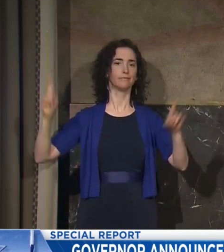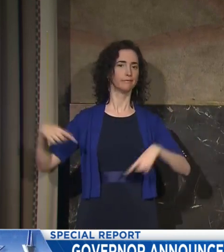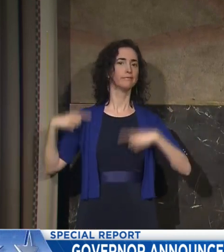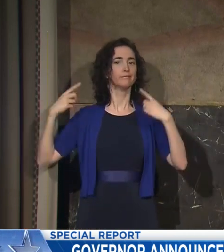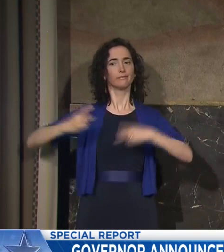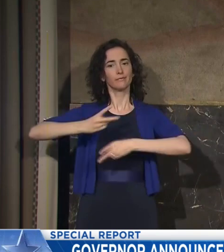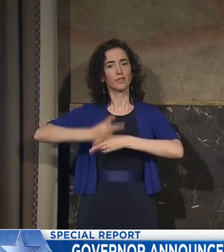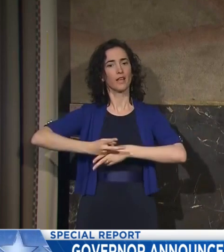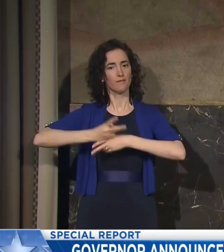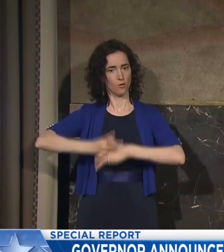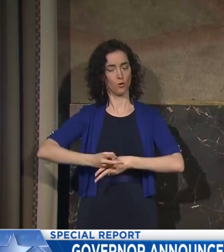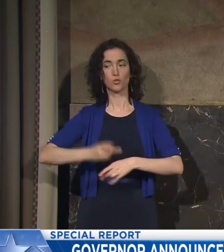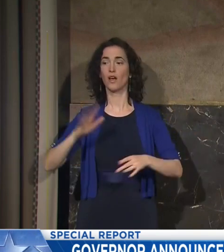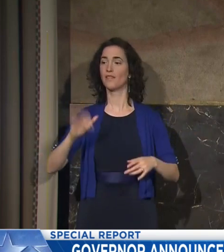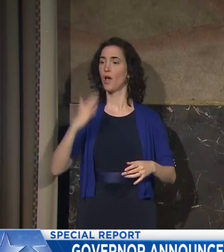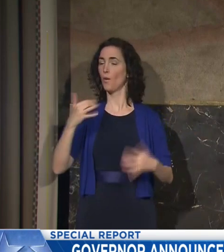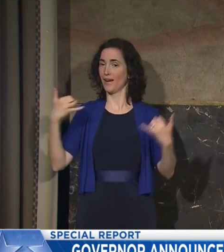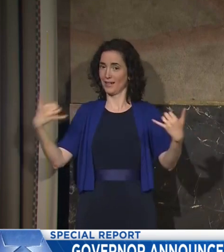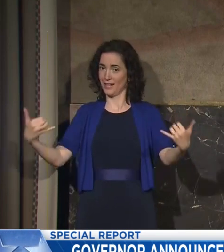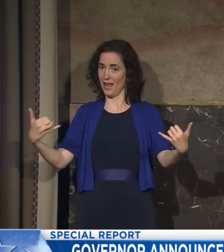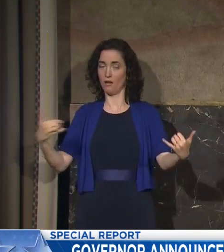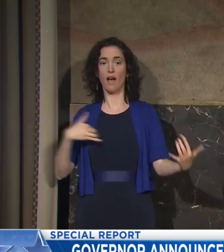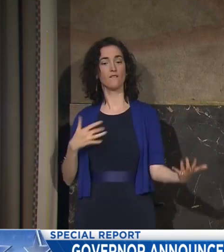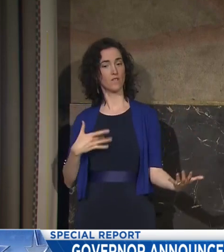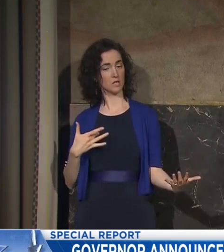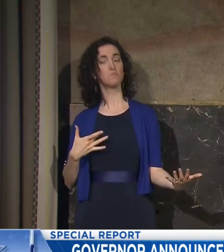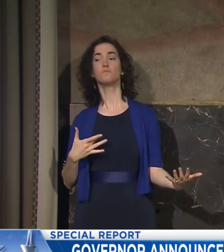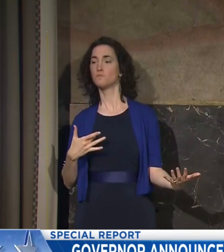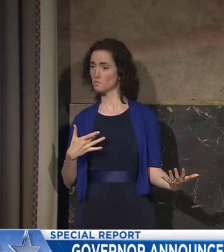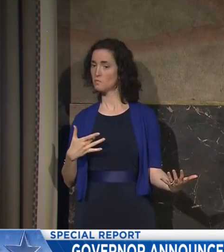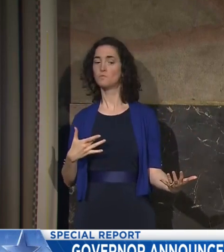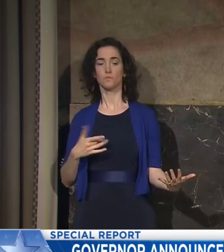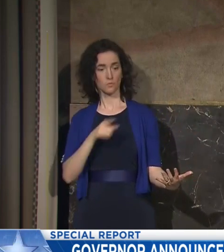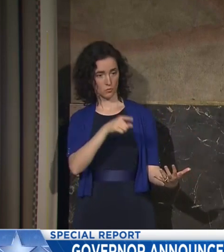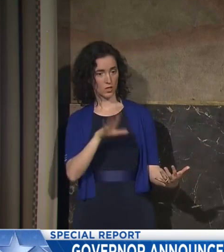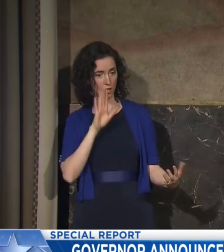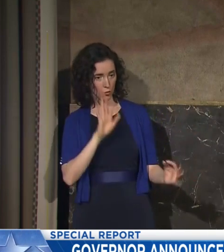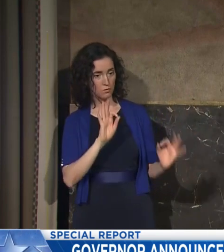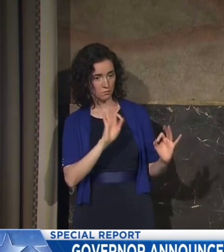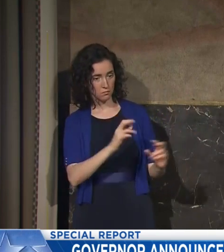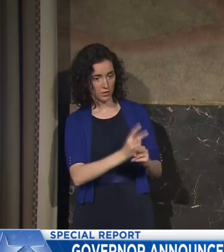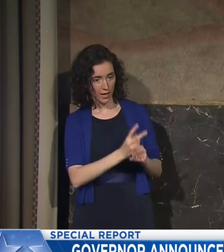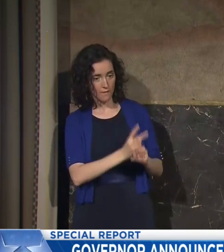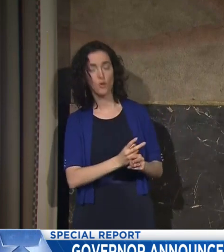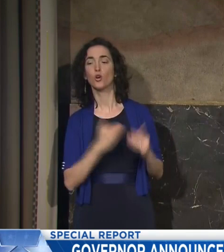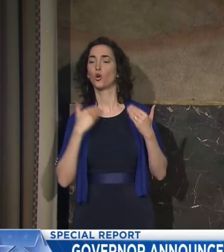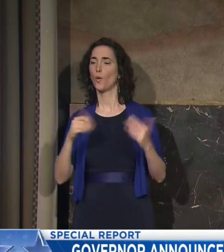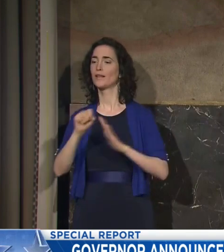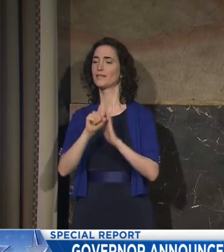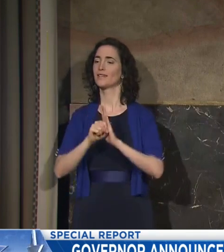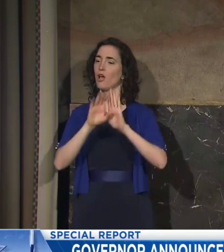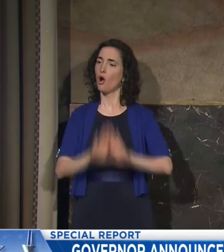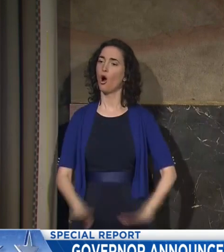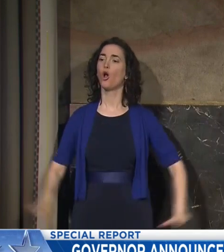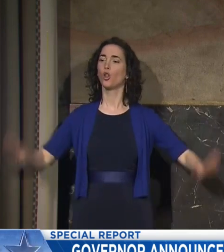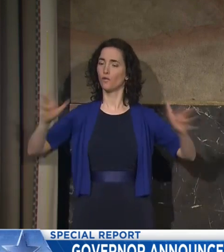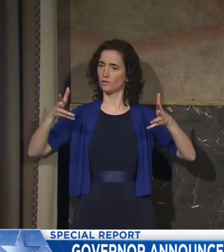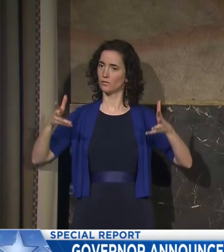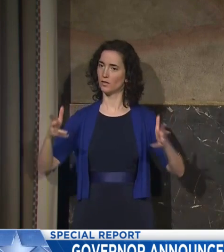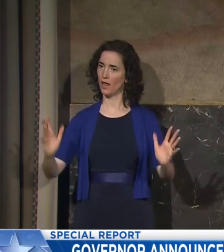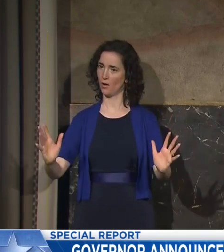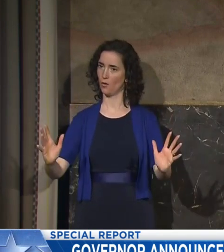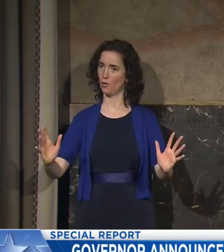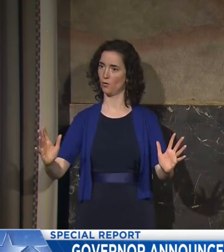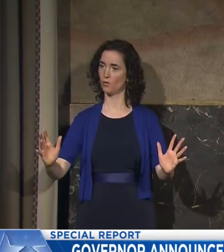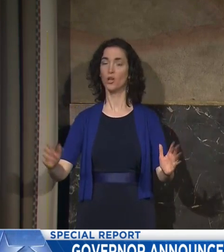why at this time I feel that it is safe to take this next step statewide and not doing it